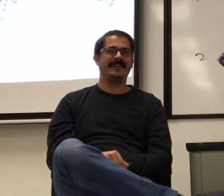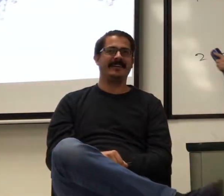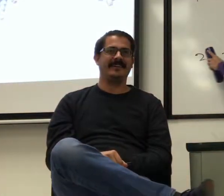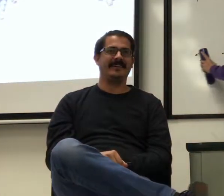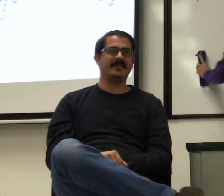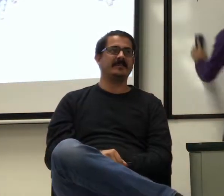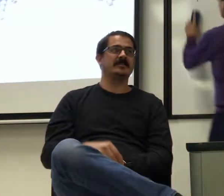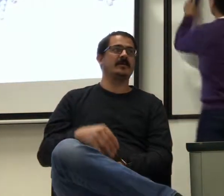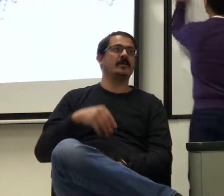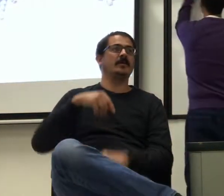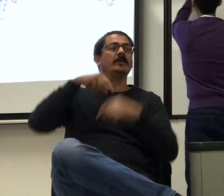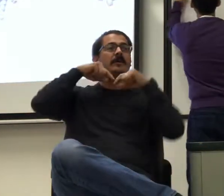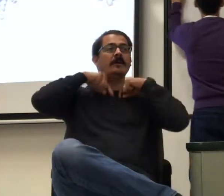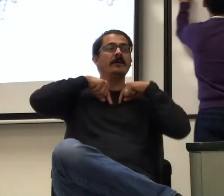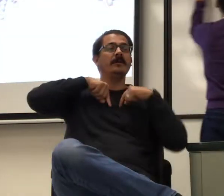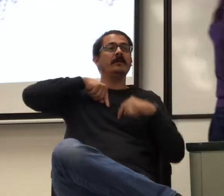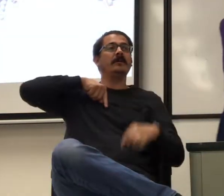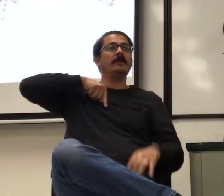We're going 18.